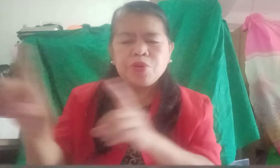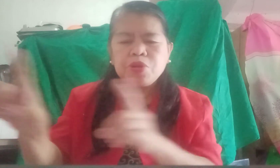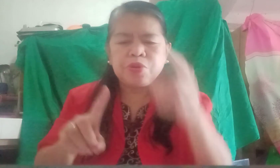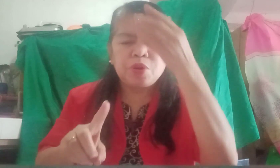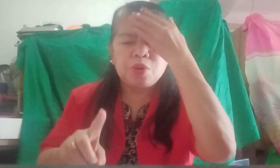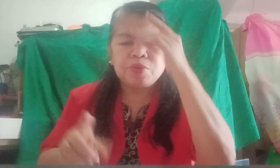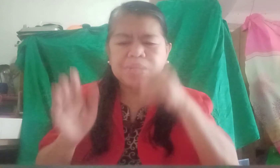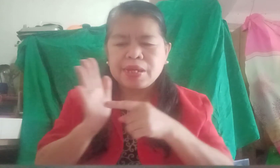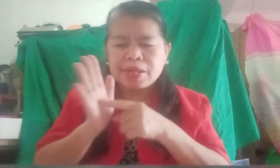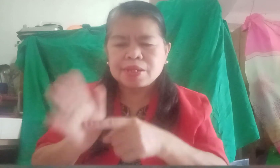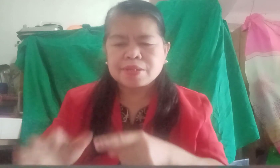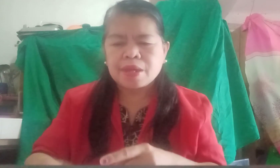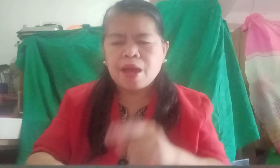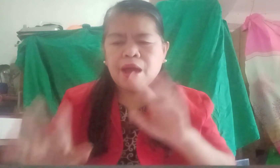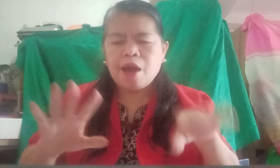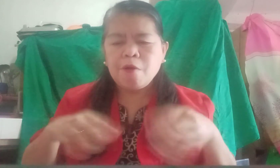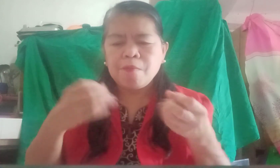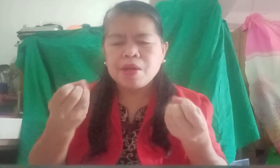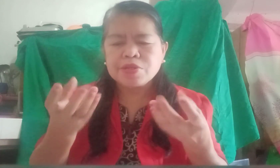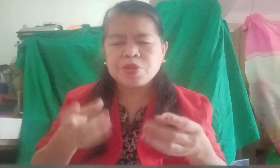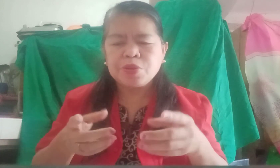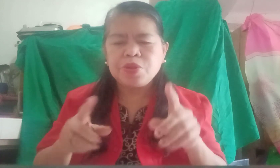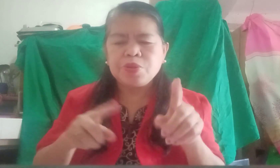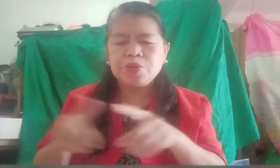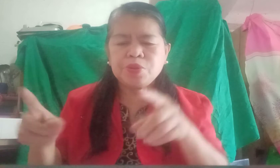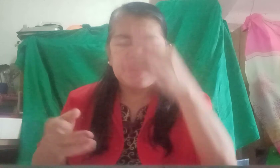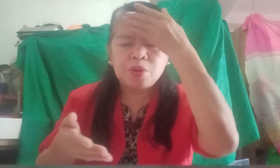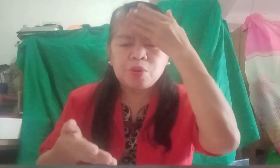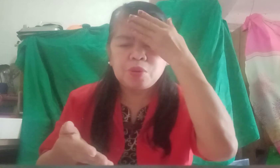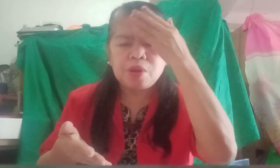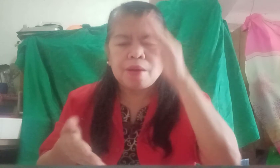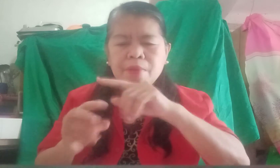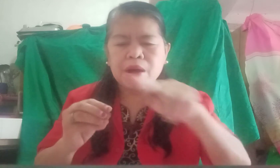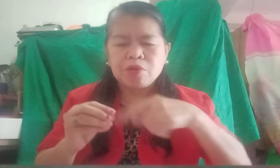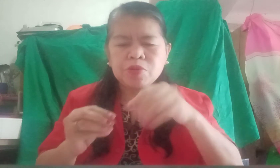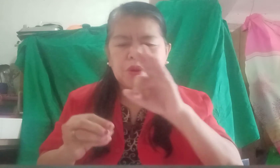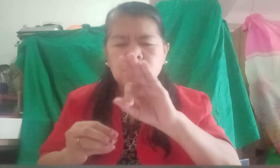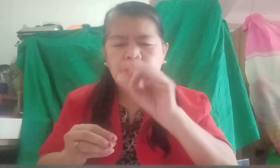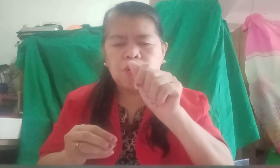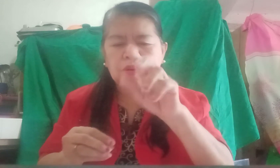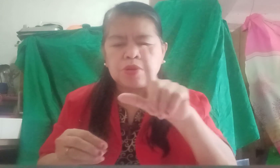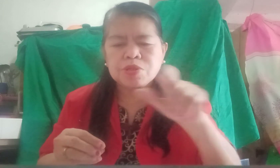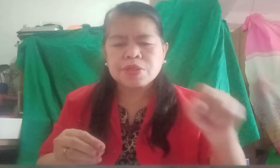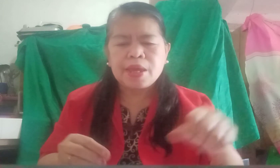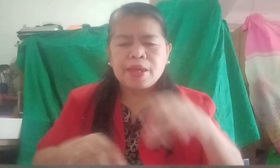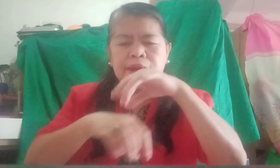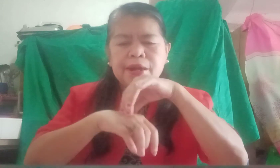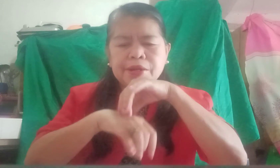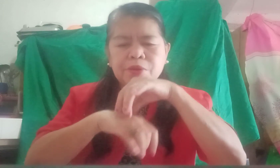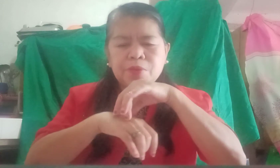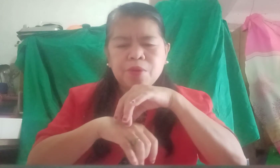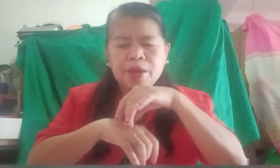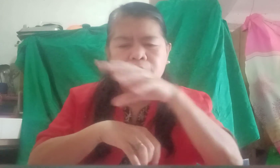you know this? How much do you know about faults